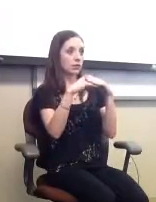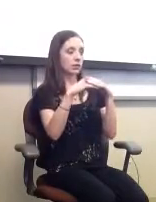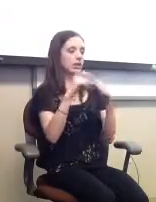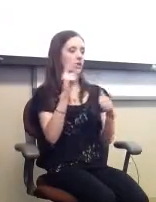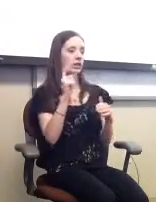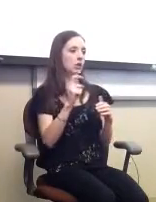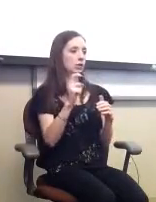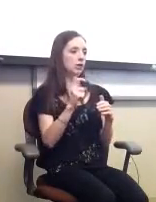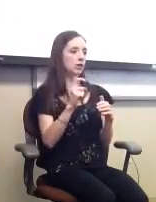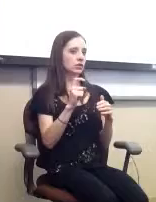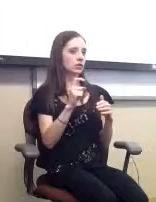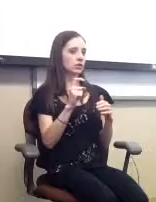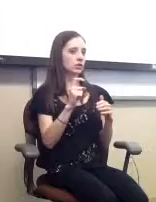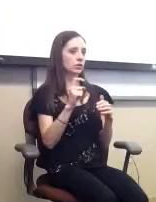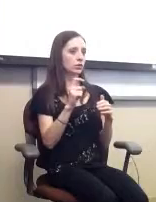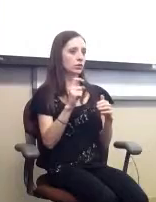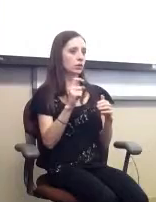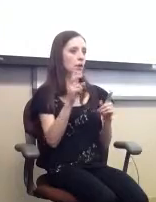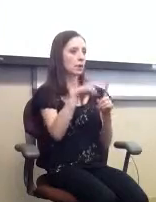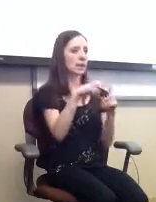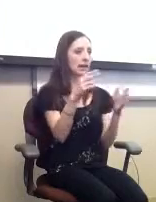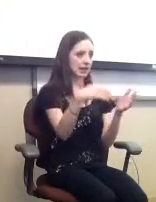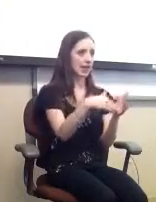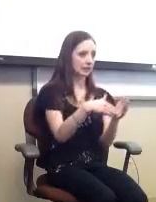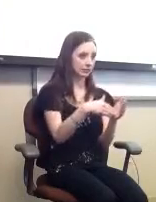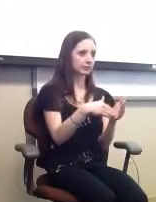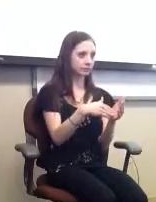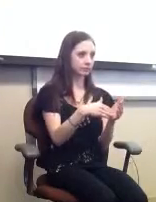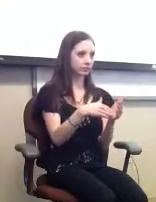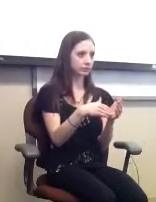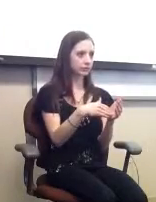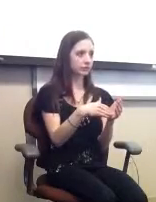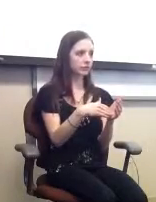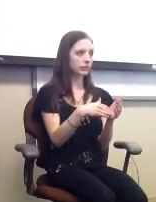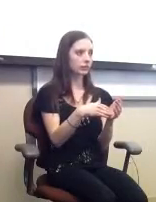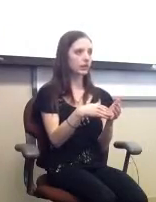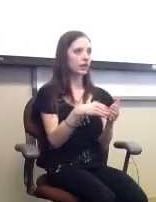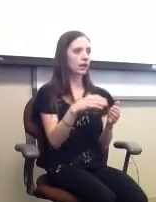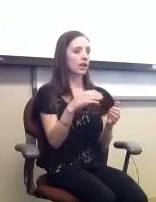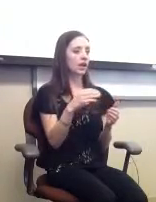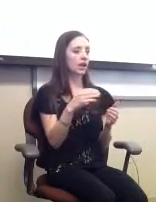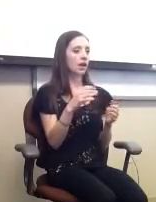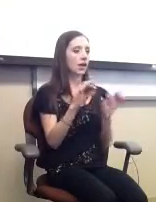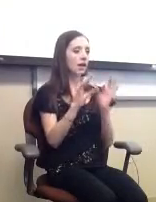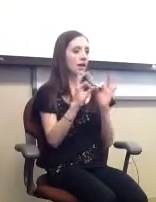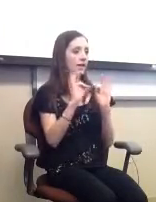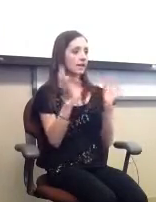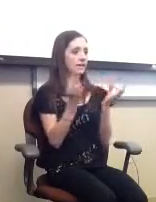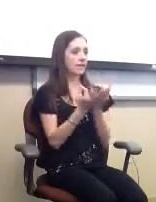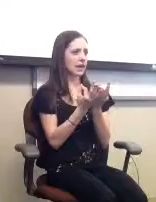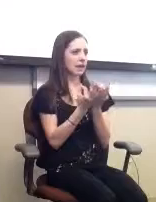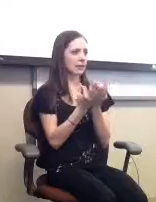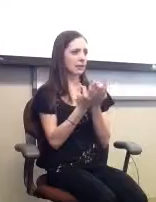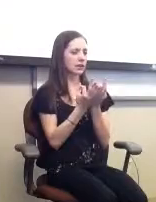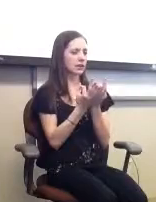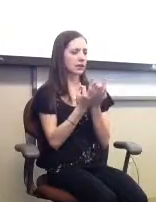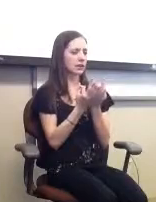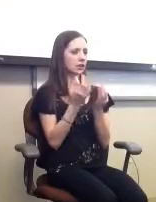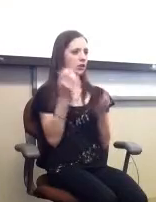You complete the 48 to determine if they're going to have a family contribution. There's two sections on the 48. The